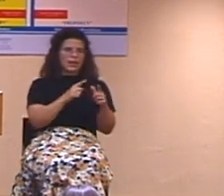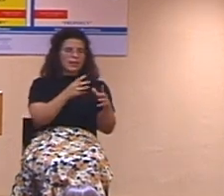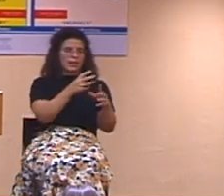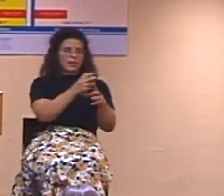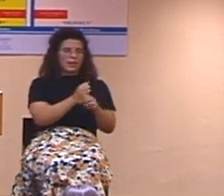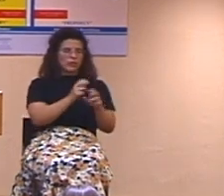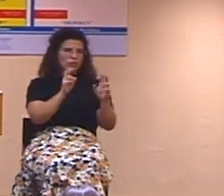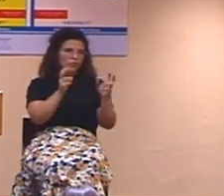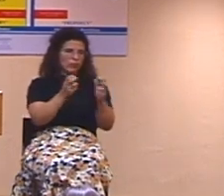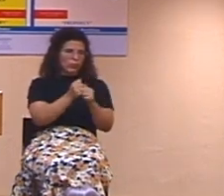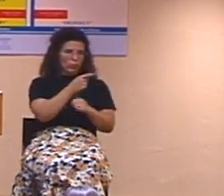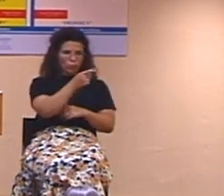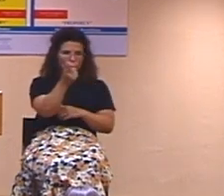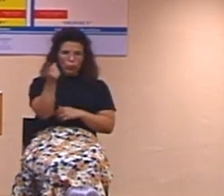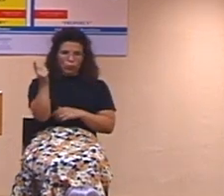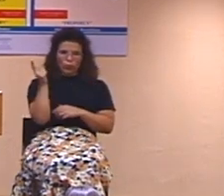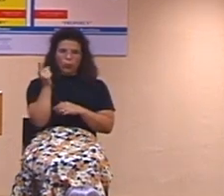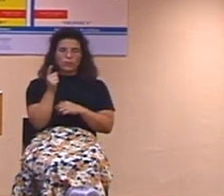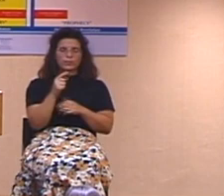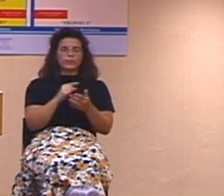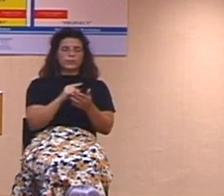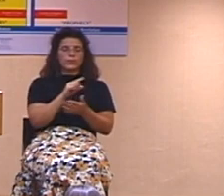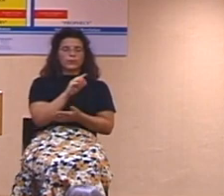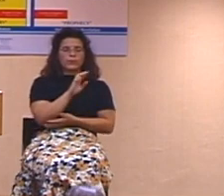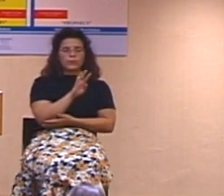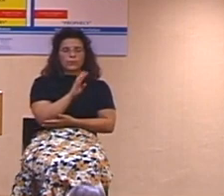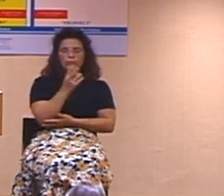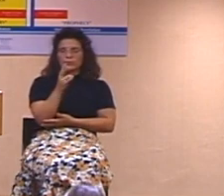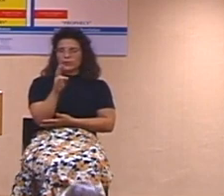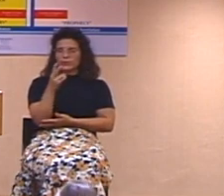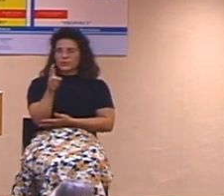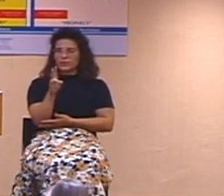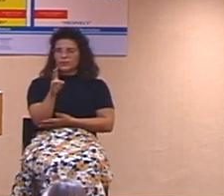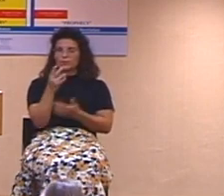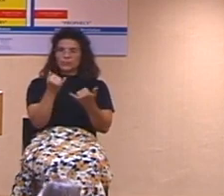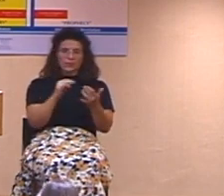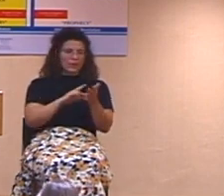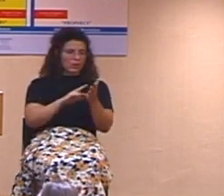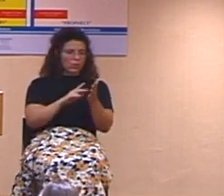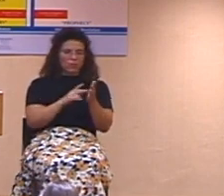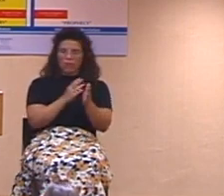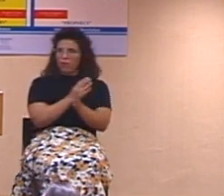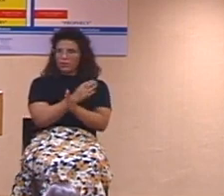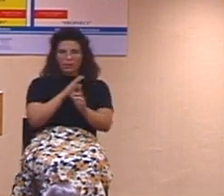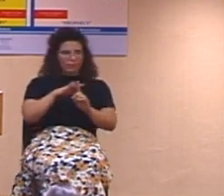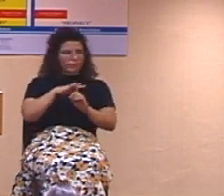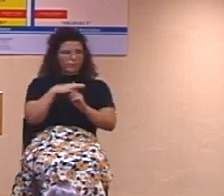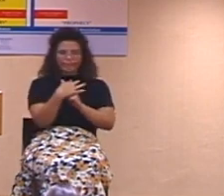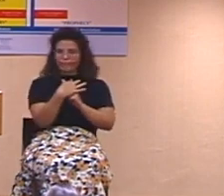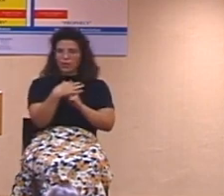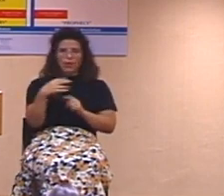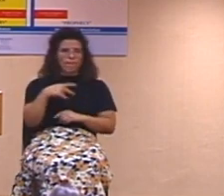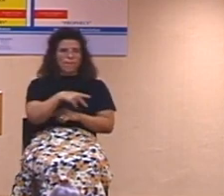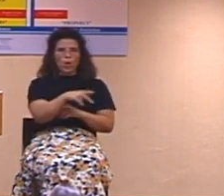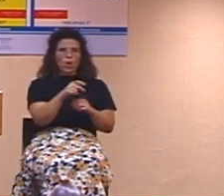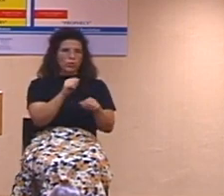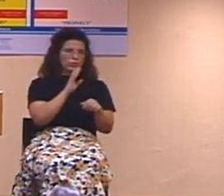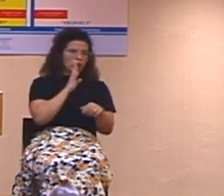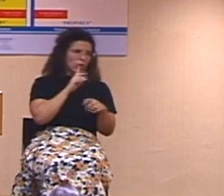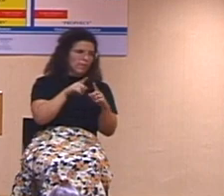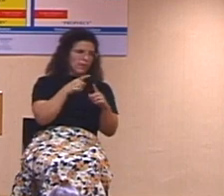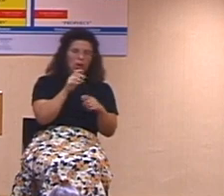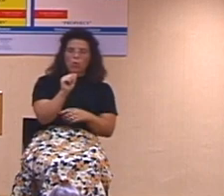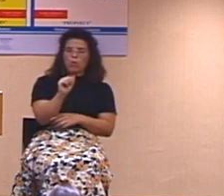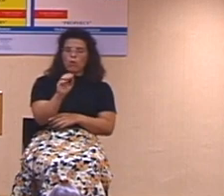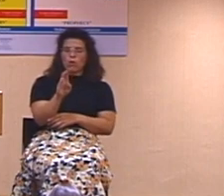with you, okay? Look at 4:17. Now, contextual, Paul's dealing with Abraham and the